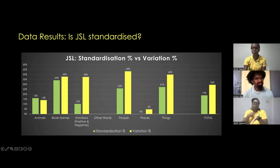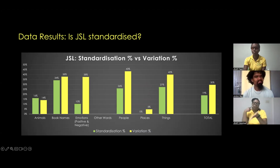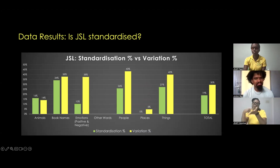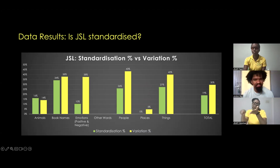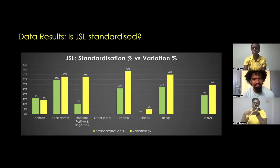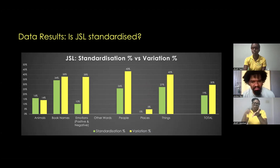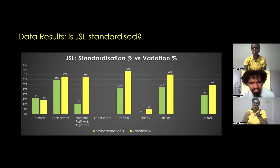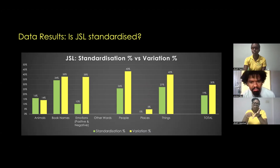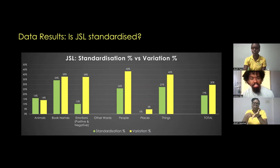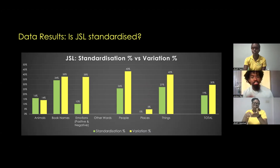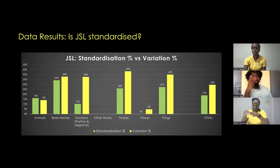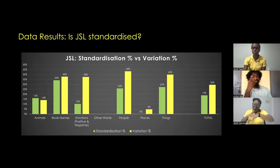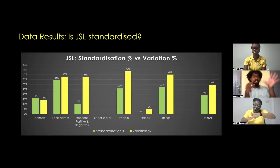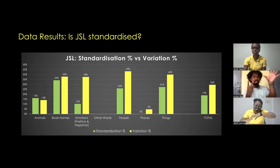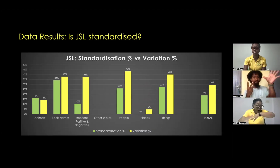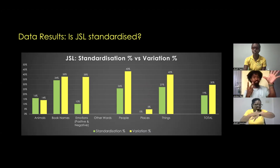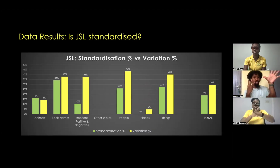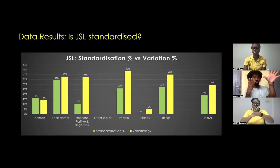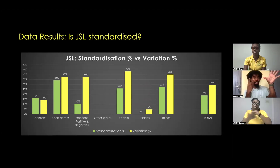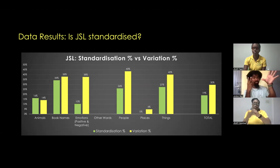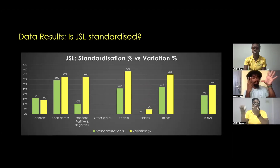Sign Language than similarities.